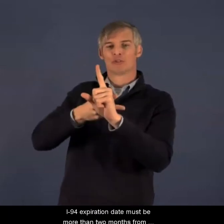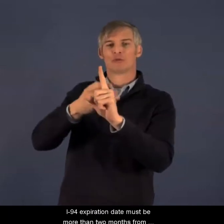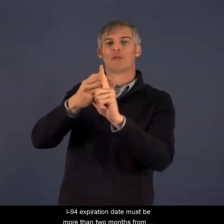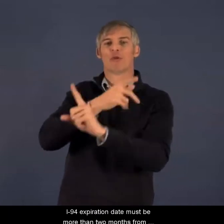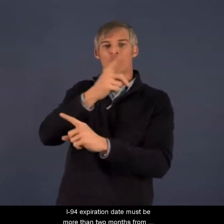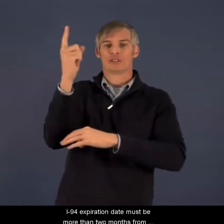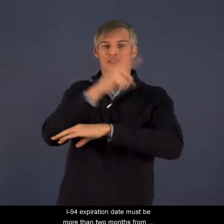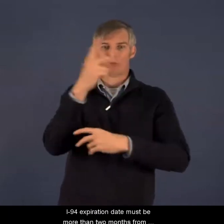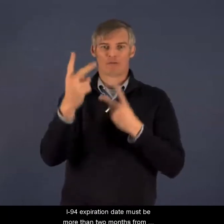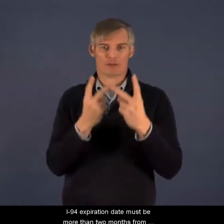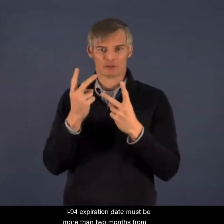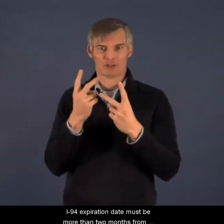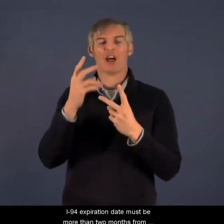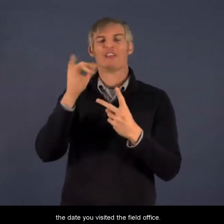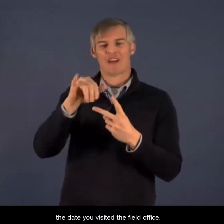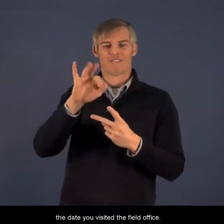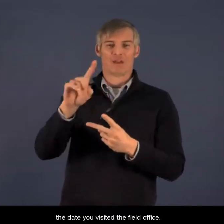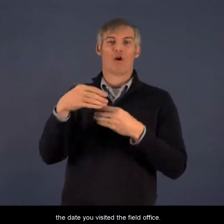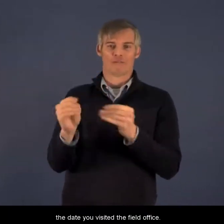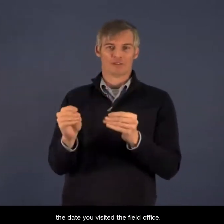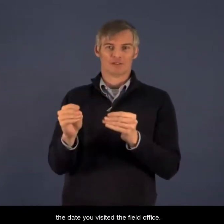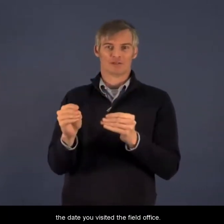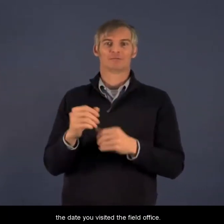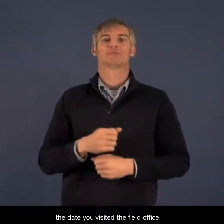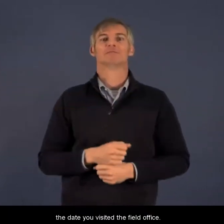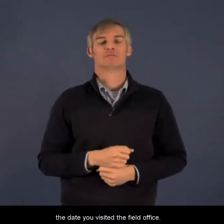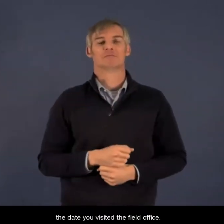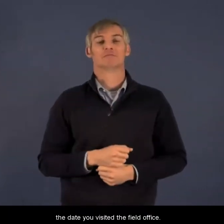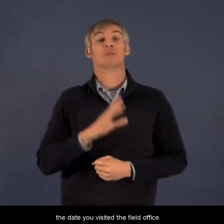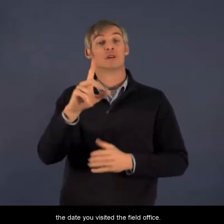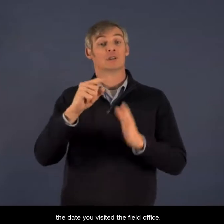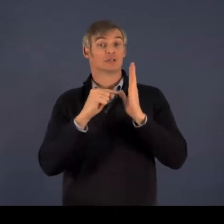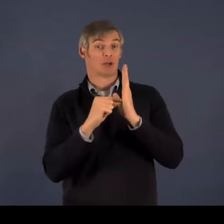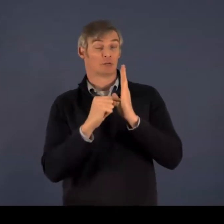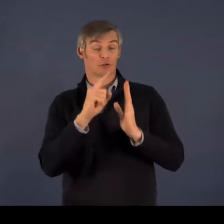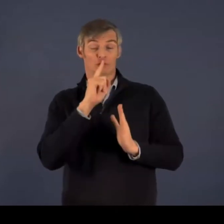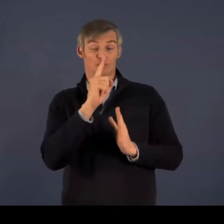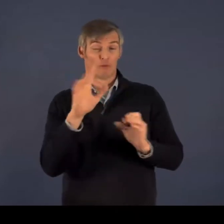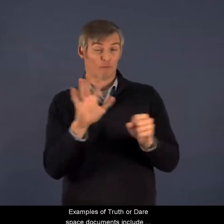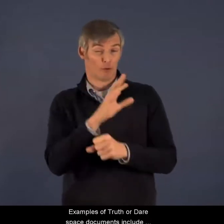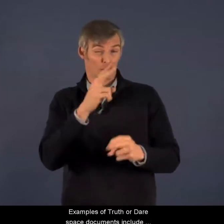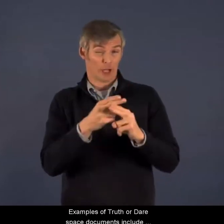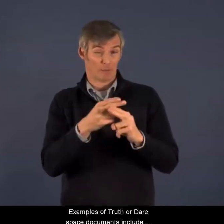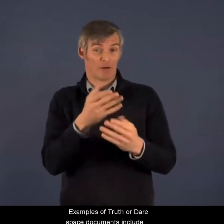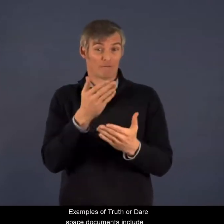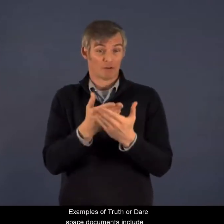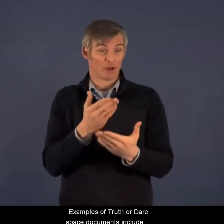date must be more than 2 months from the date you visited the field office. Examples of true full